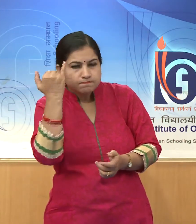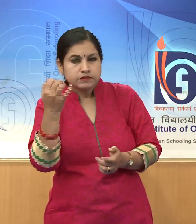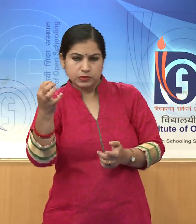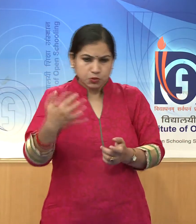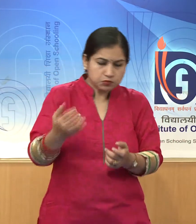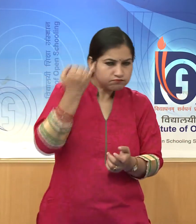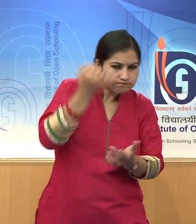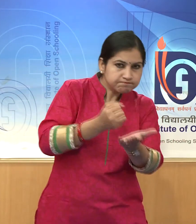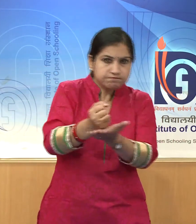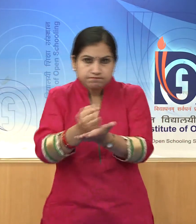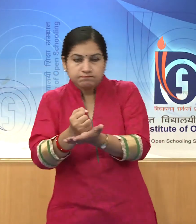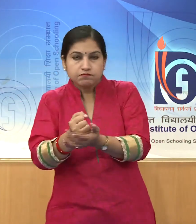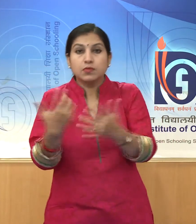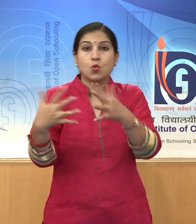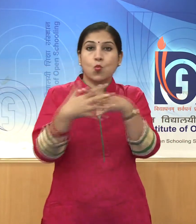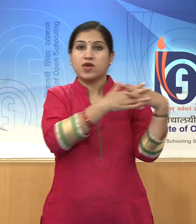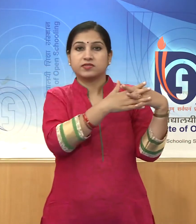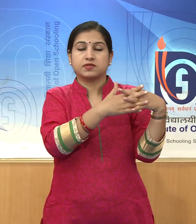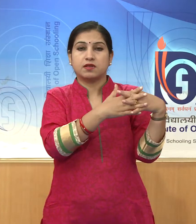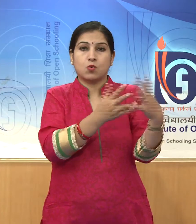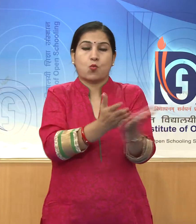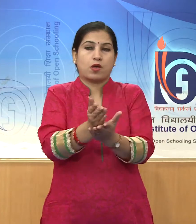experimenting with Western style,